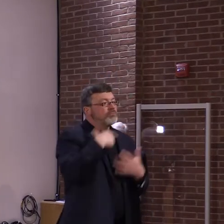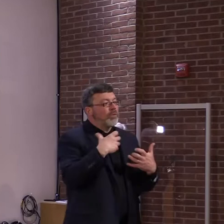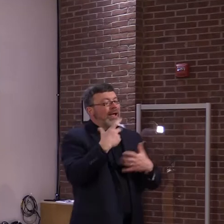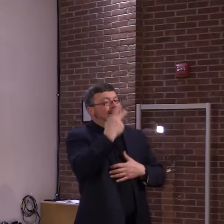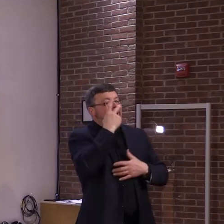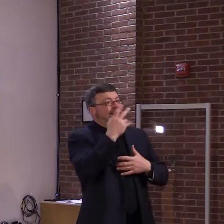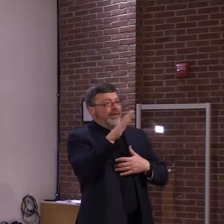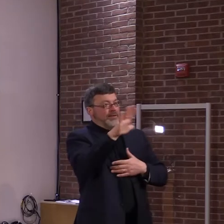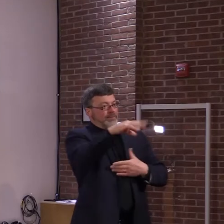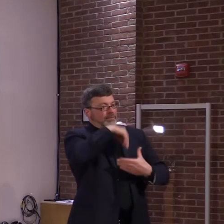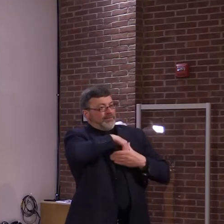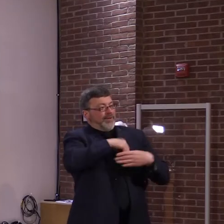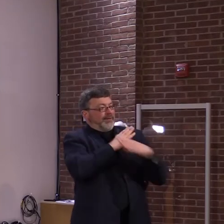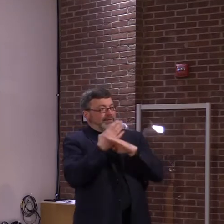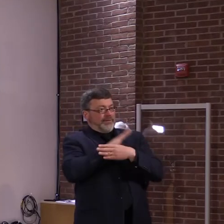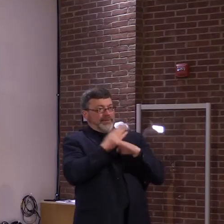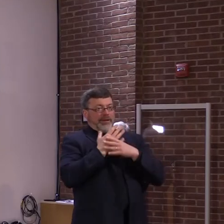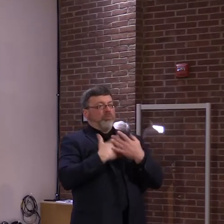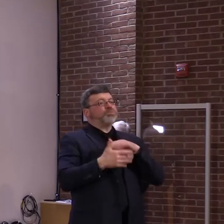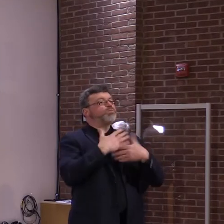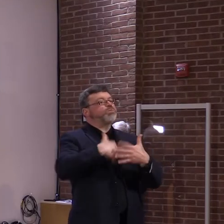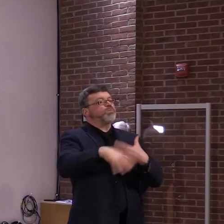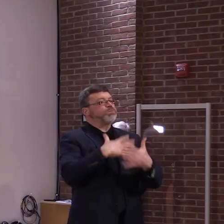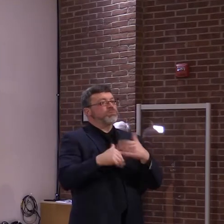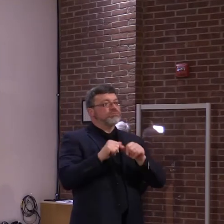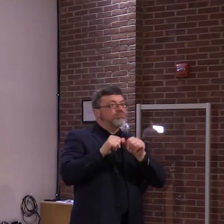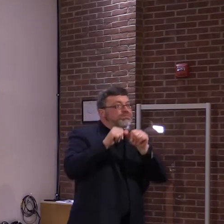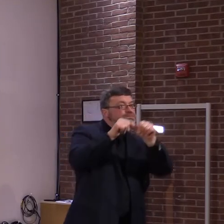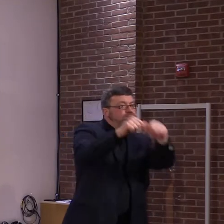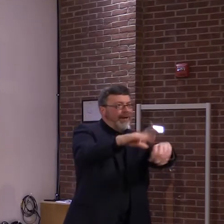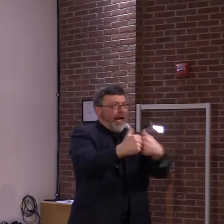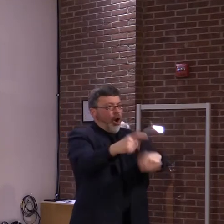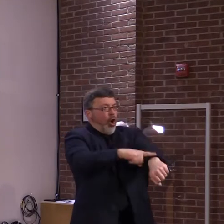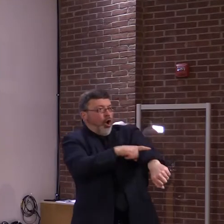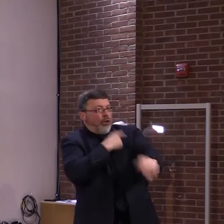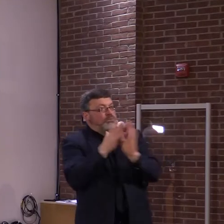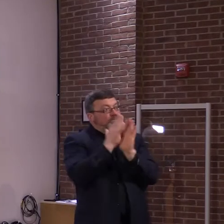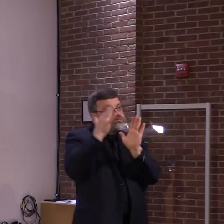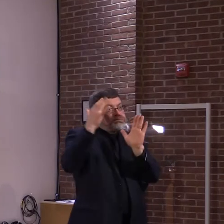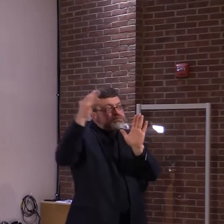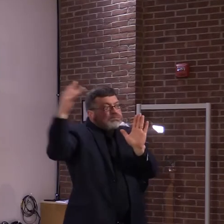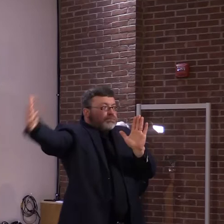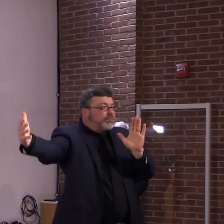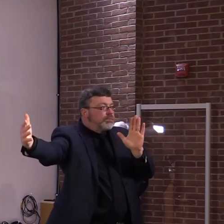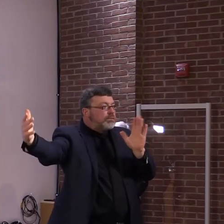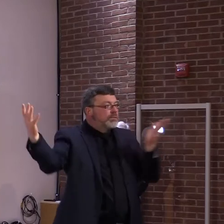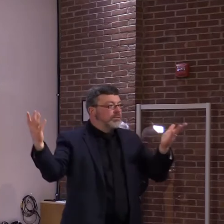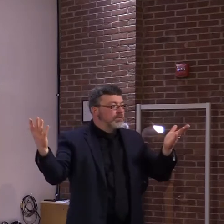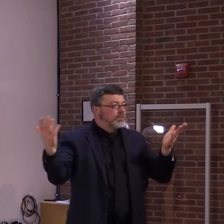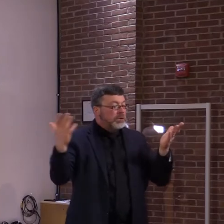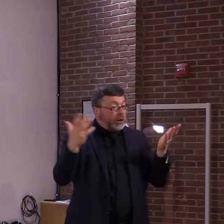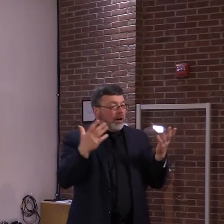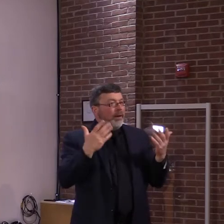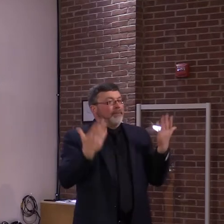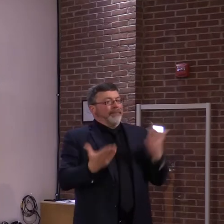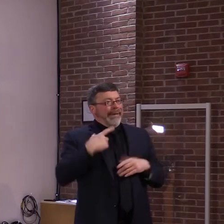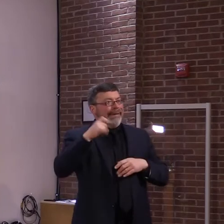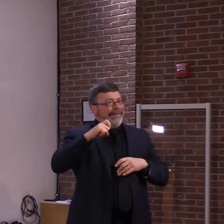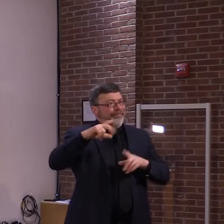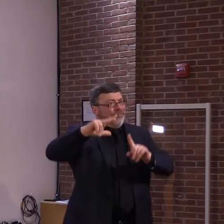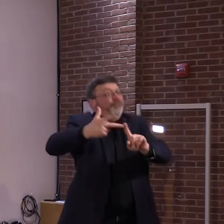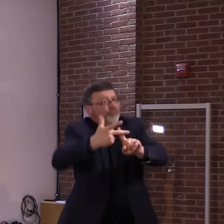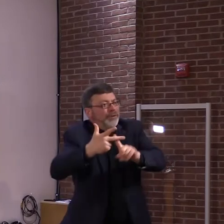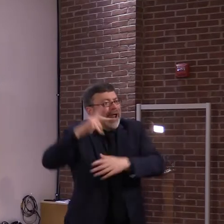need boosters or not? And they want to see if the virus itself changes in some ways